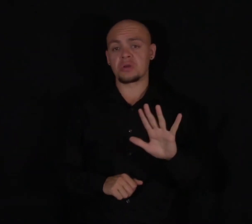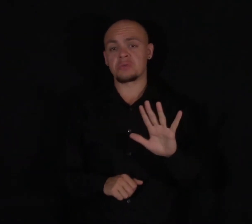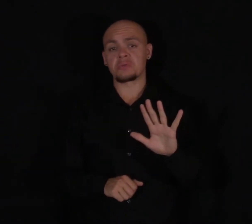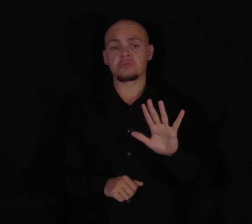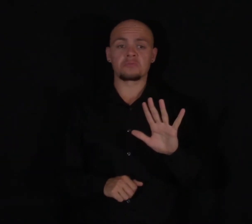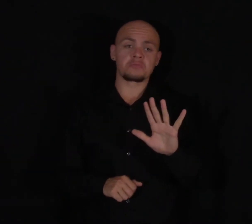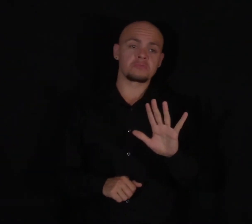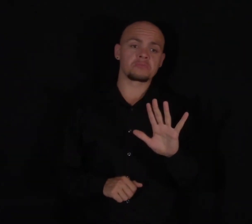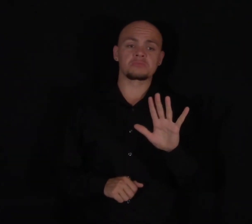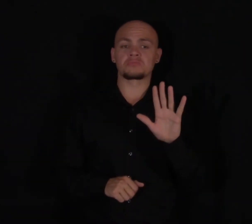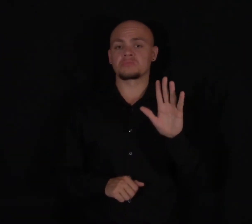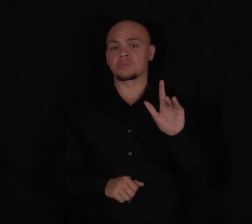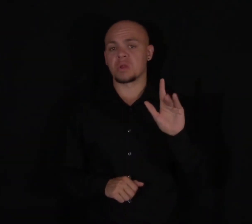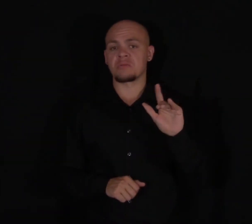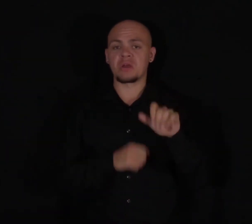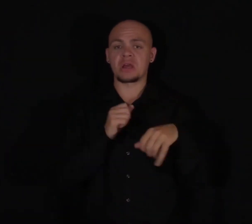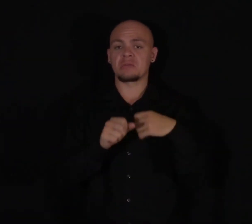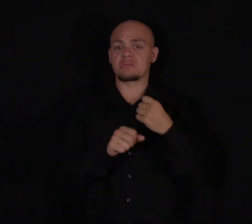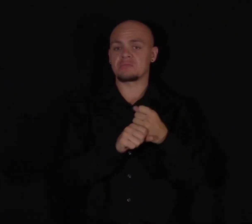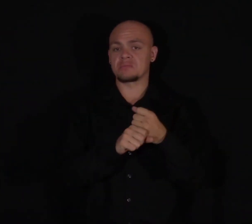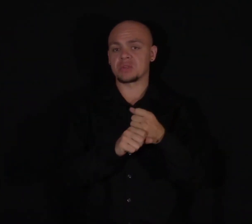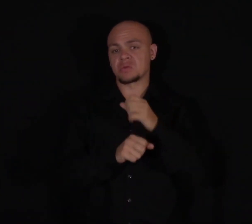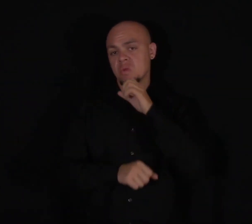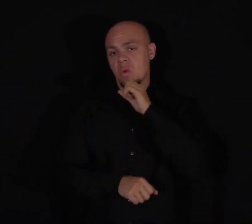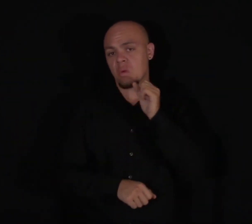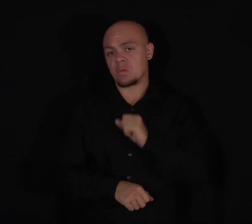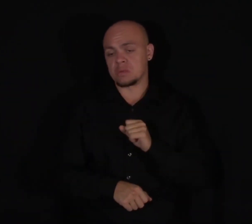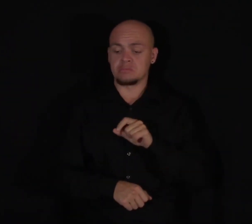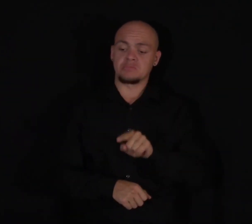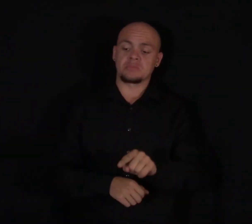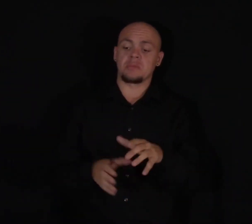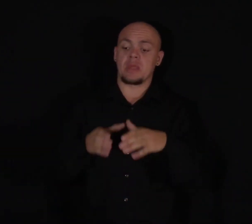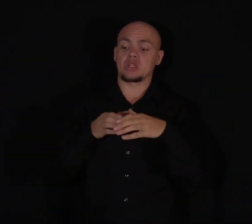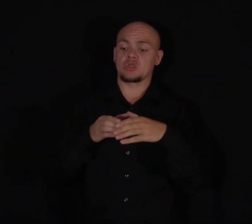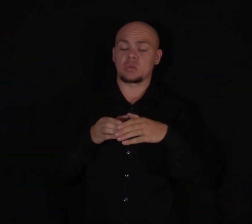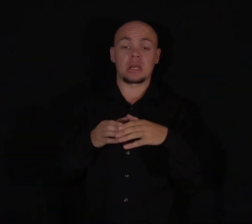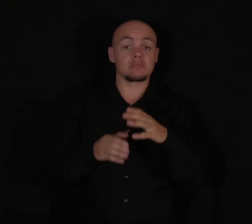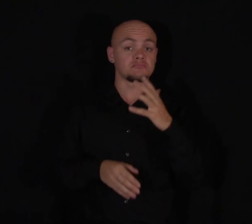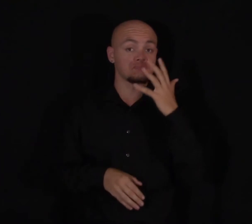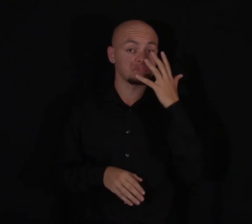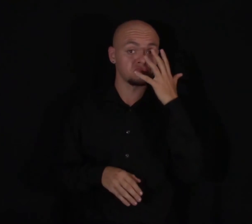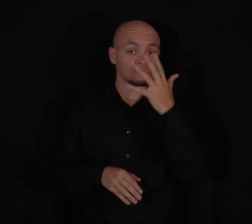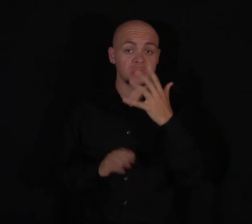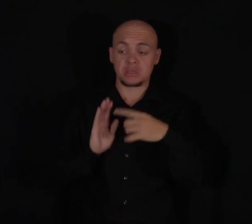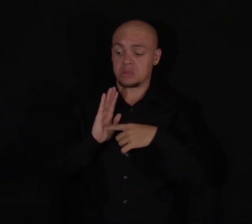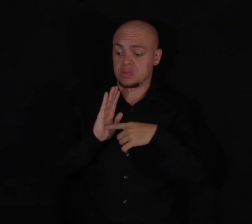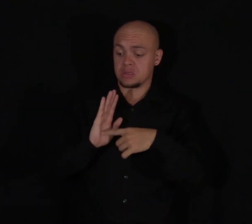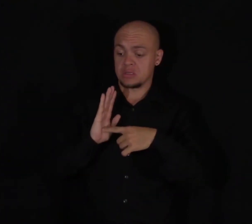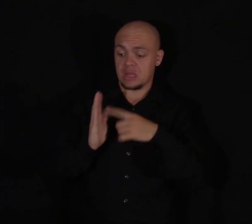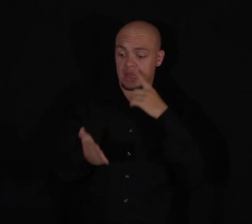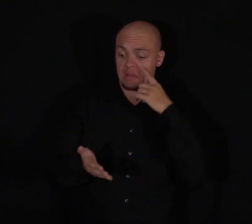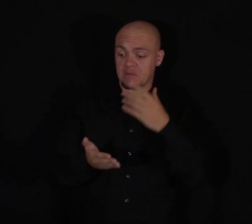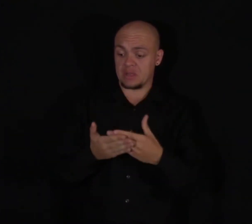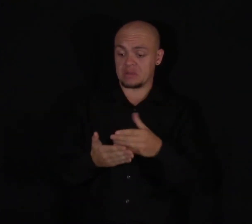age. He had apparently been strangled, for there was no sign of any evidence except the black mark of fingers on his